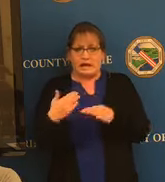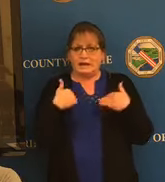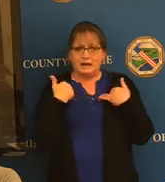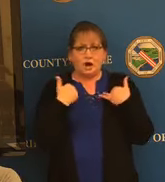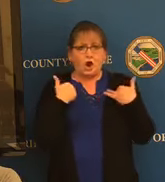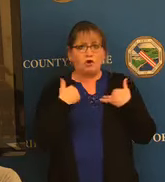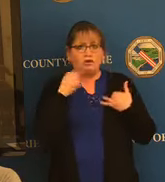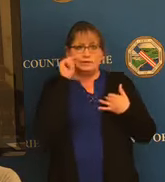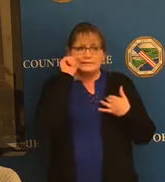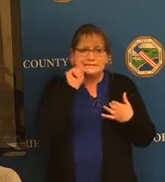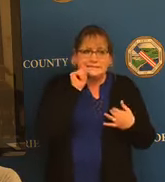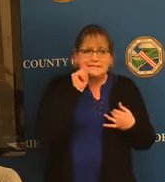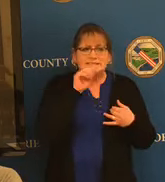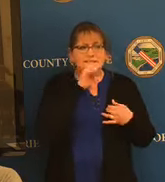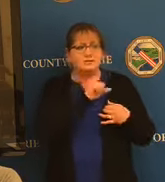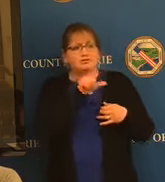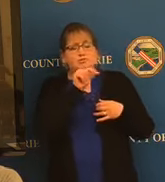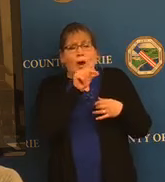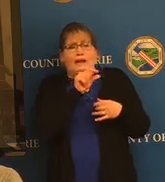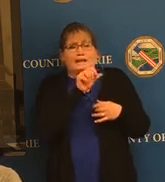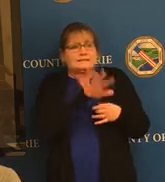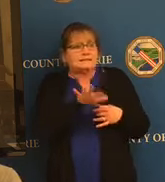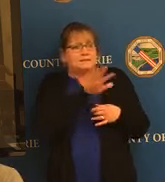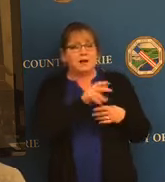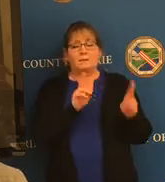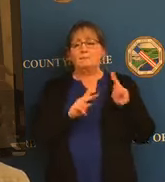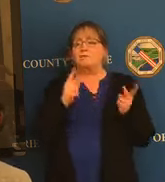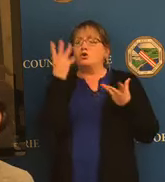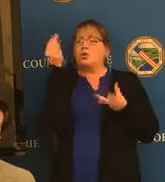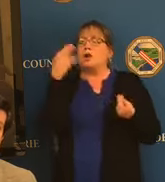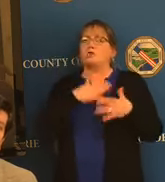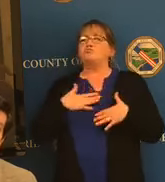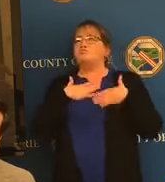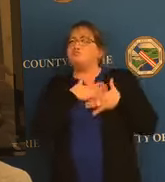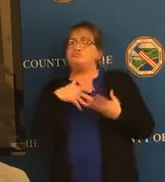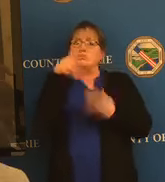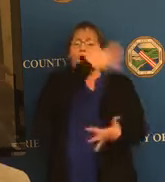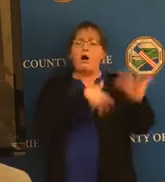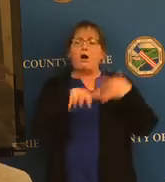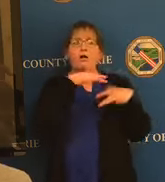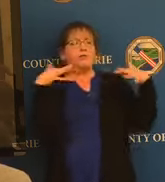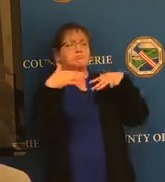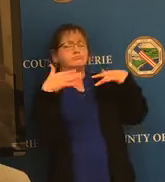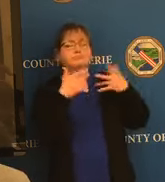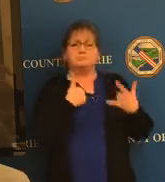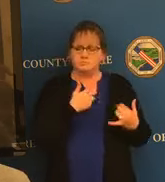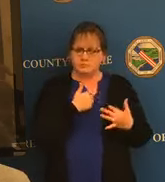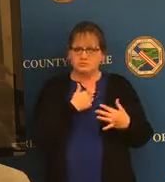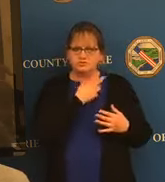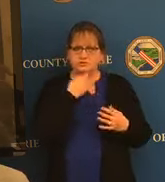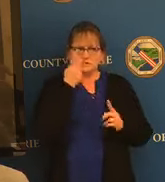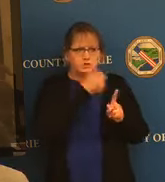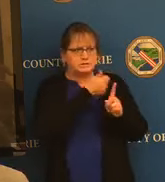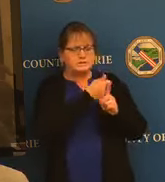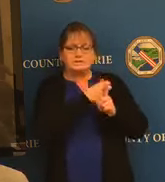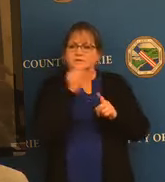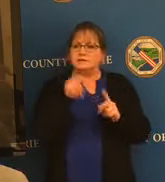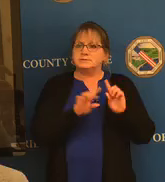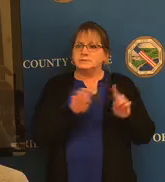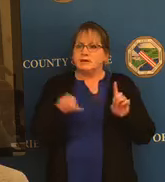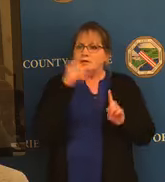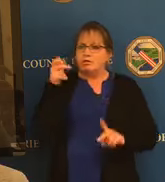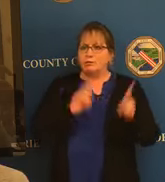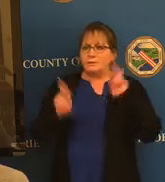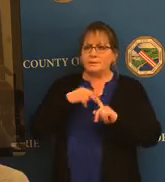that are teenagers in their 20s. And if people are going out and partying and having a good time, they're putting themselves at risk. They're also putting their family members at risk